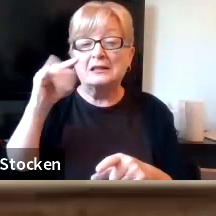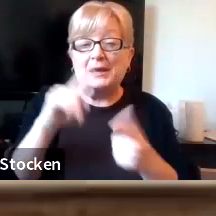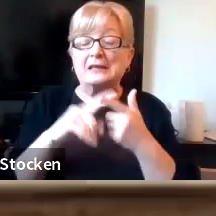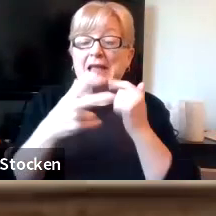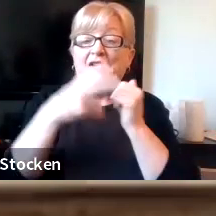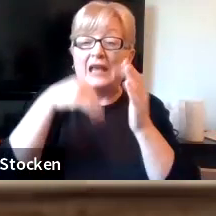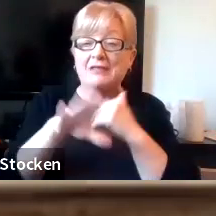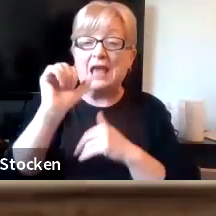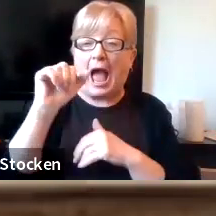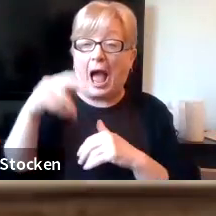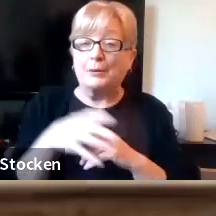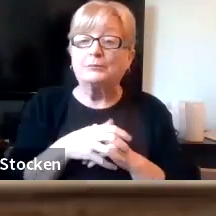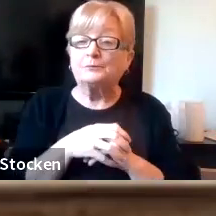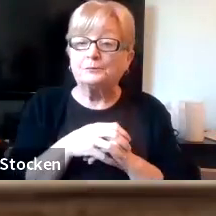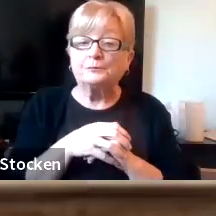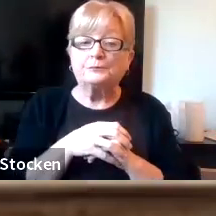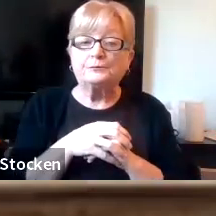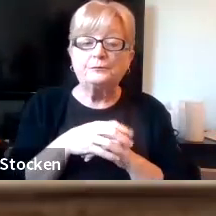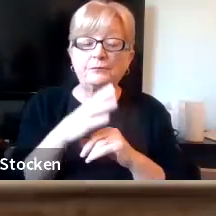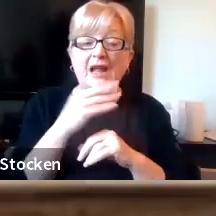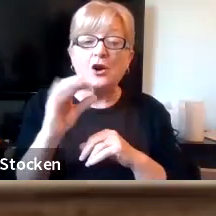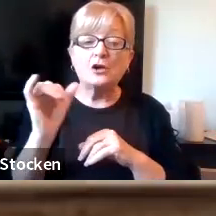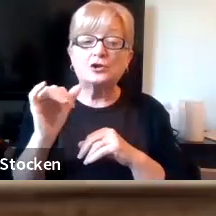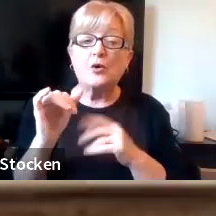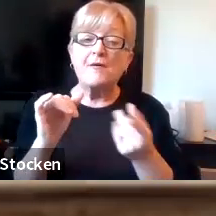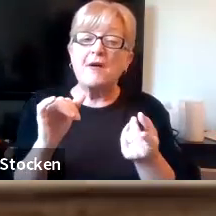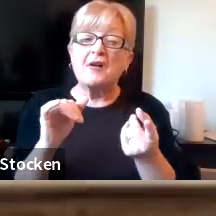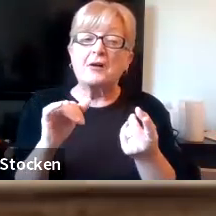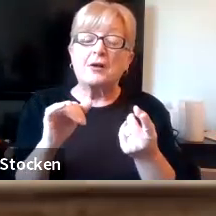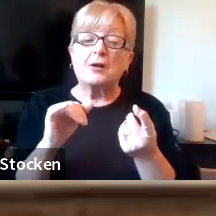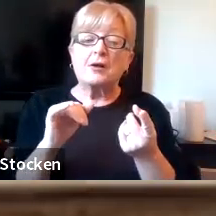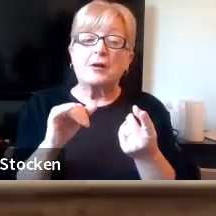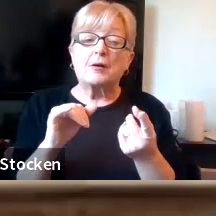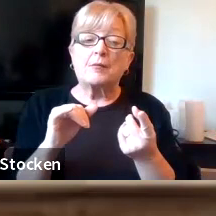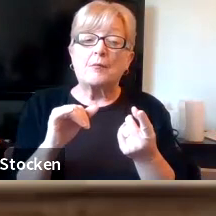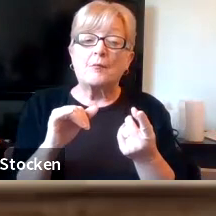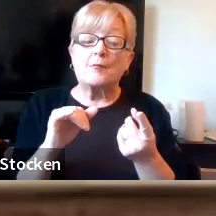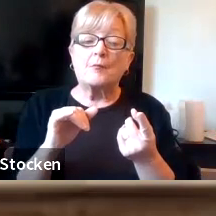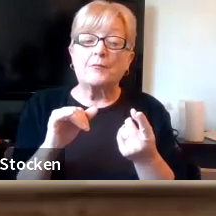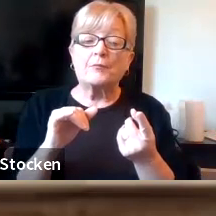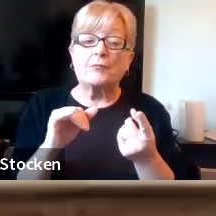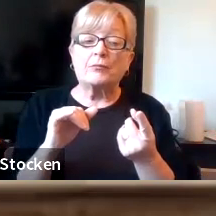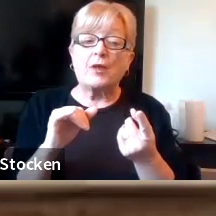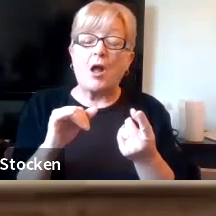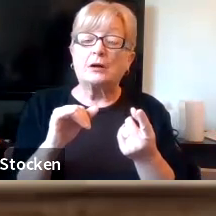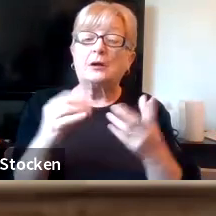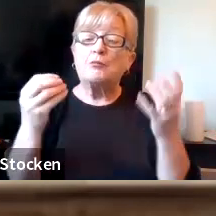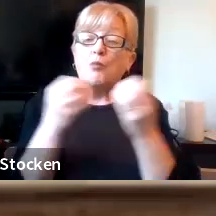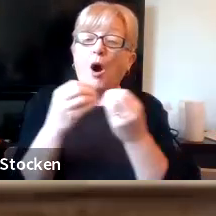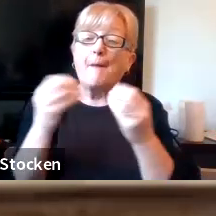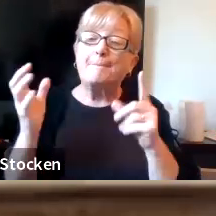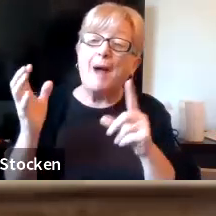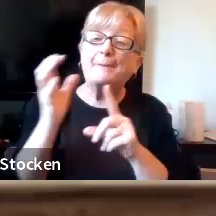what I saw with the other ovens, if you get, I would say, more popular